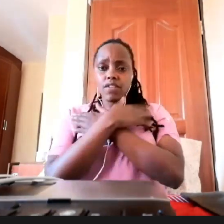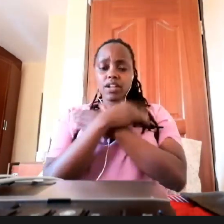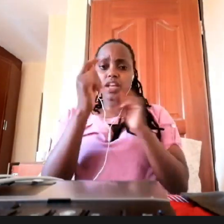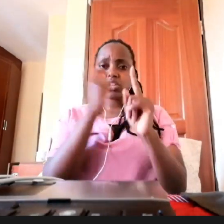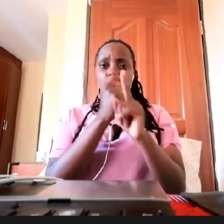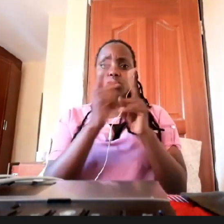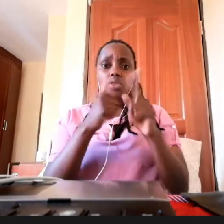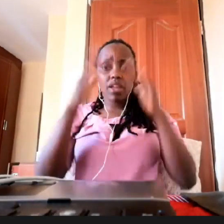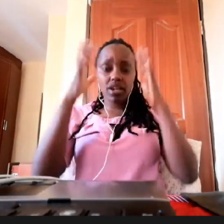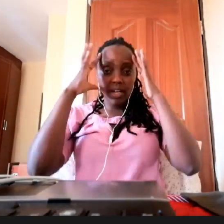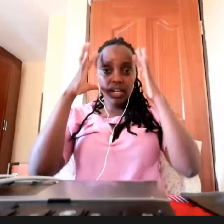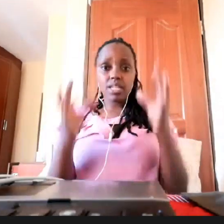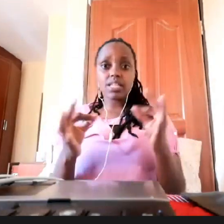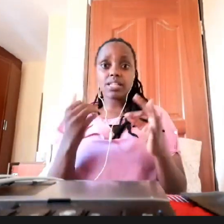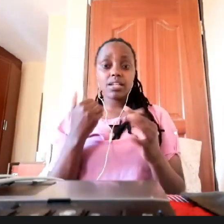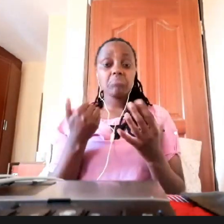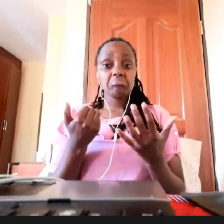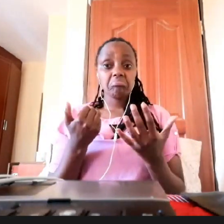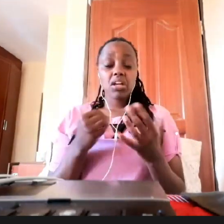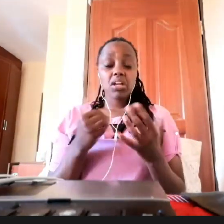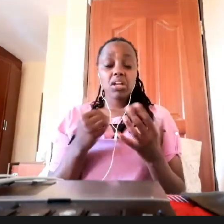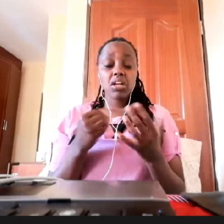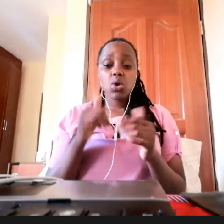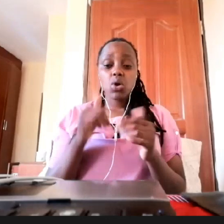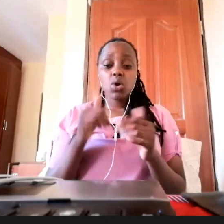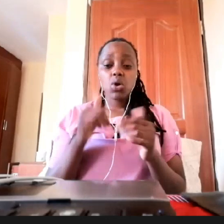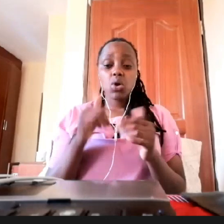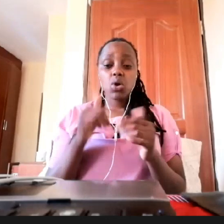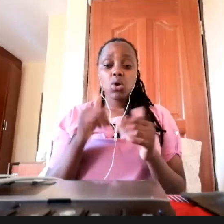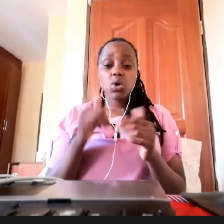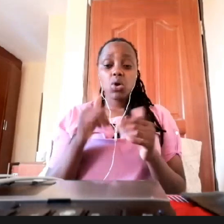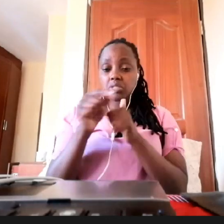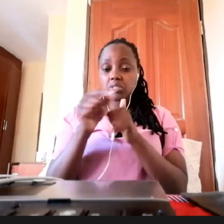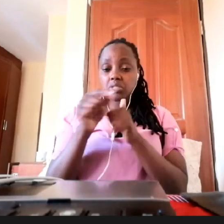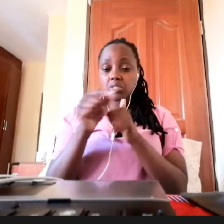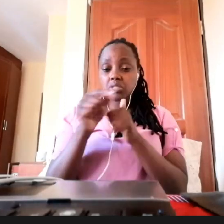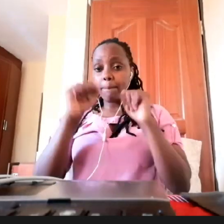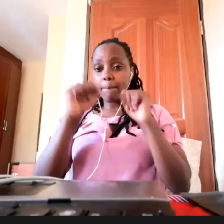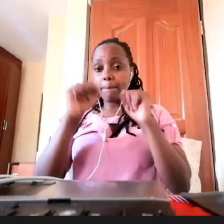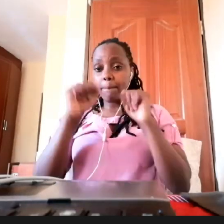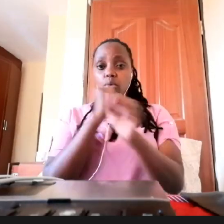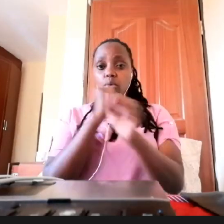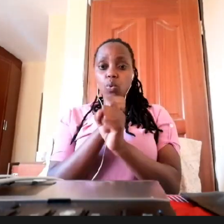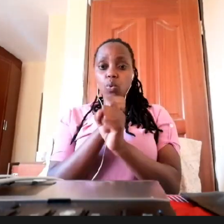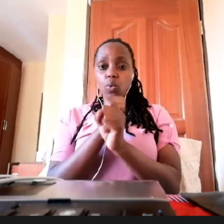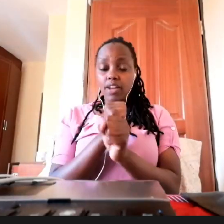decided which one of those would actually work for which thematic group.